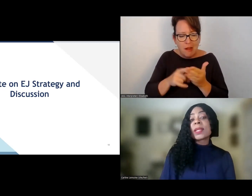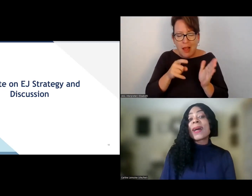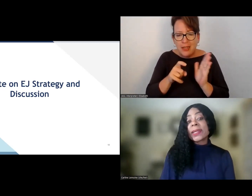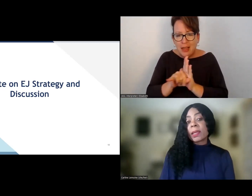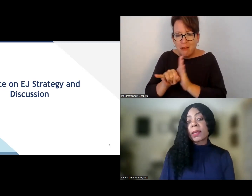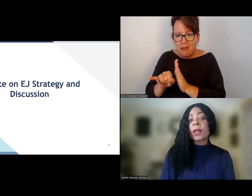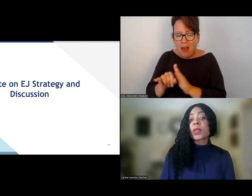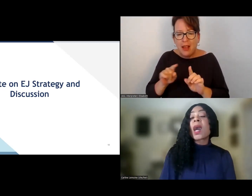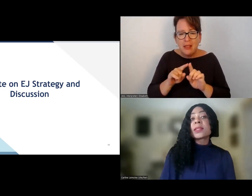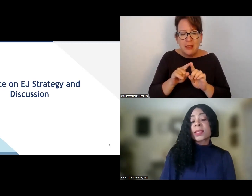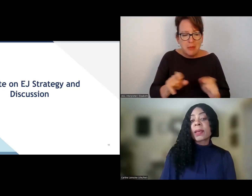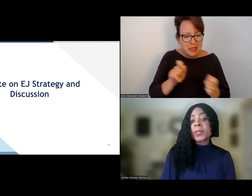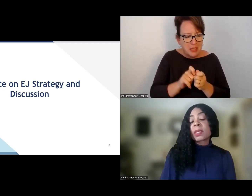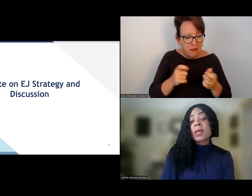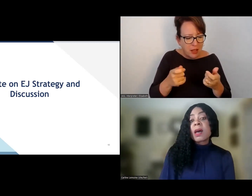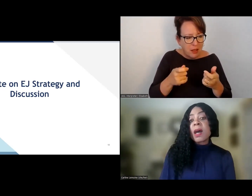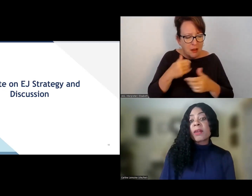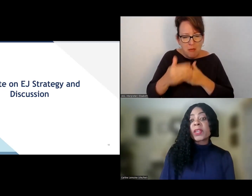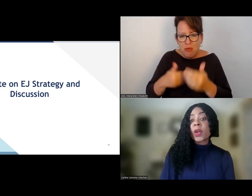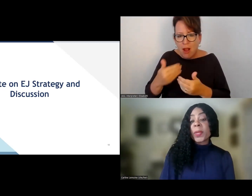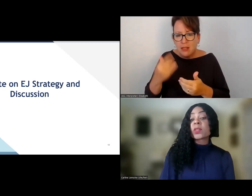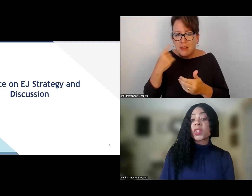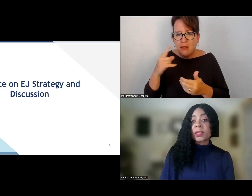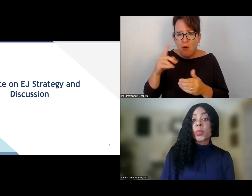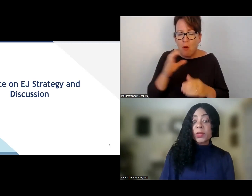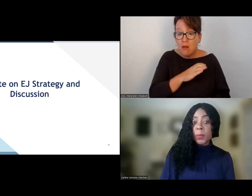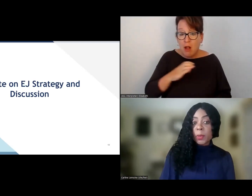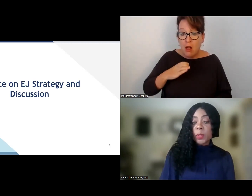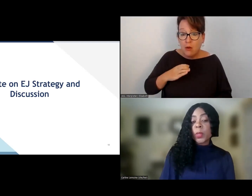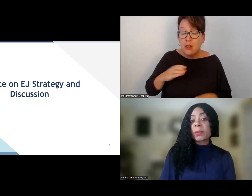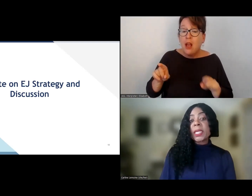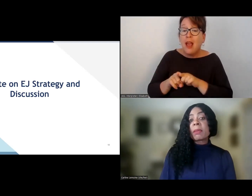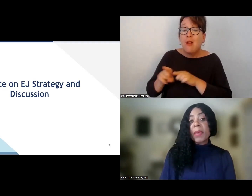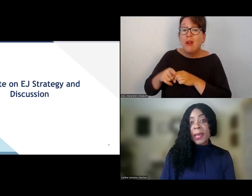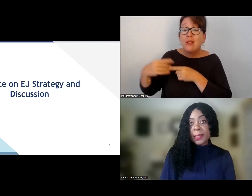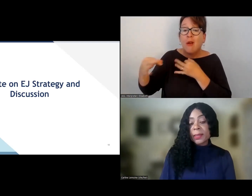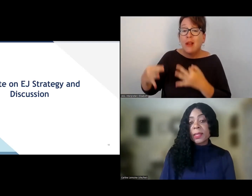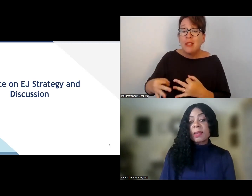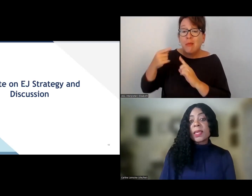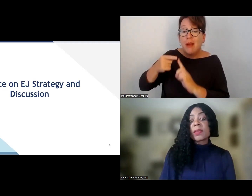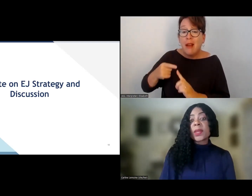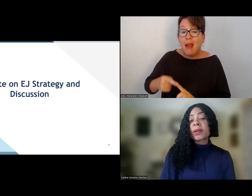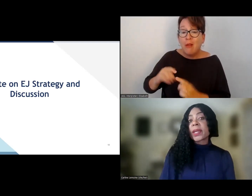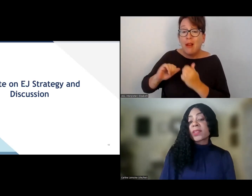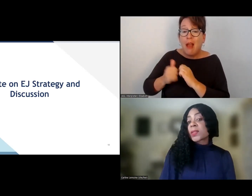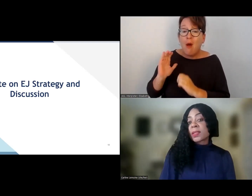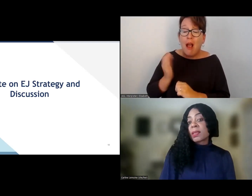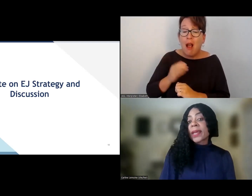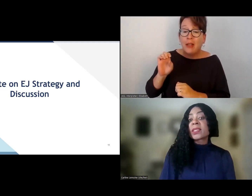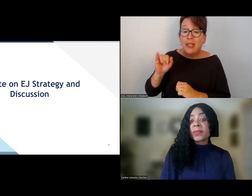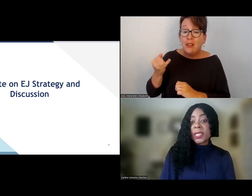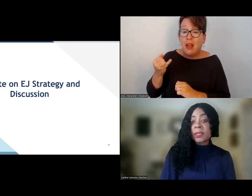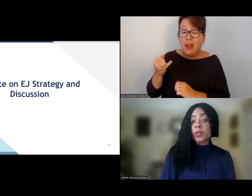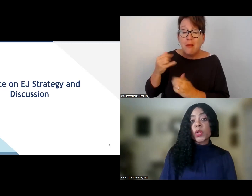and outlining how the concept of environmental justice principles will be embedded in their